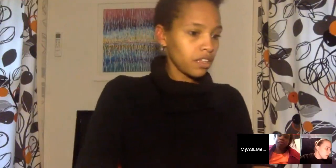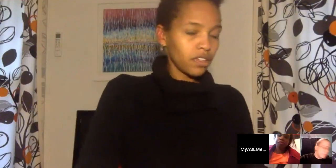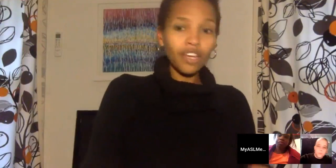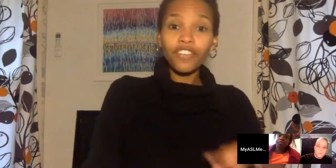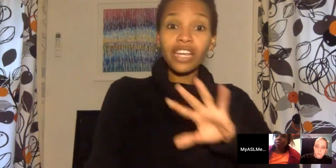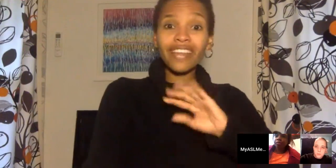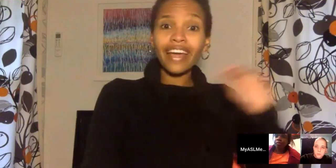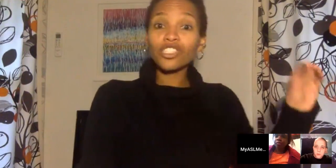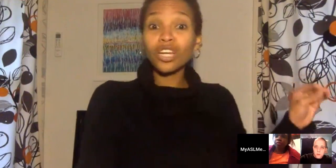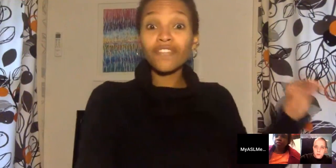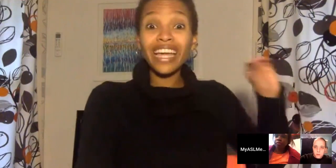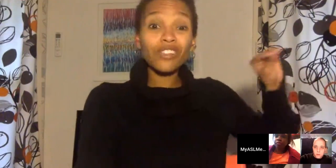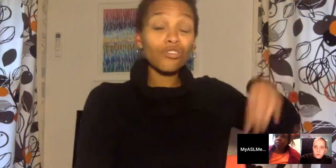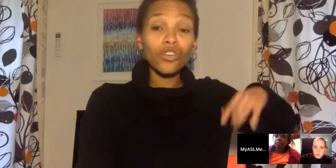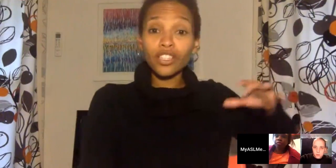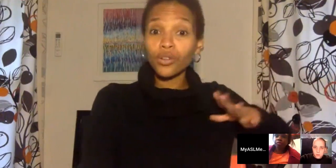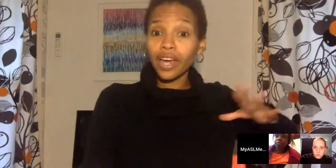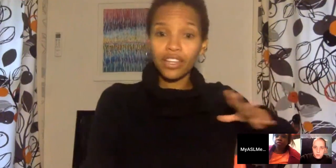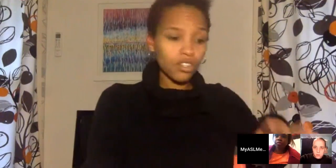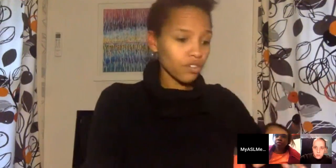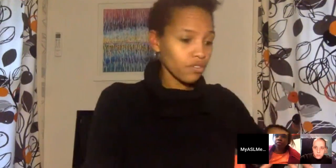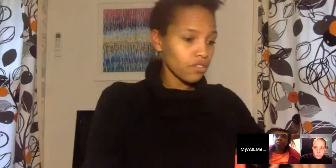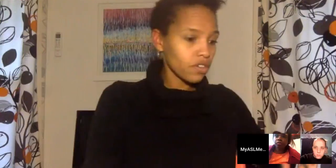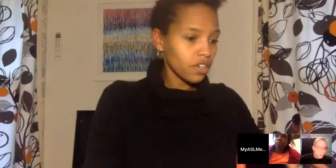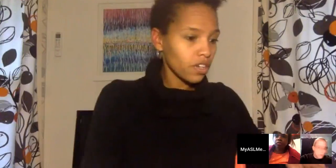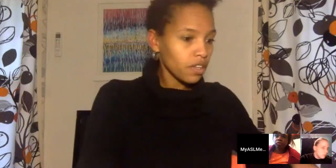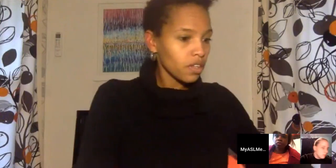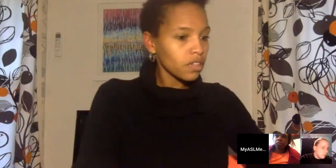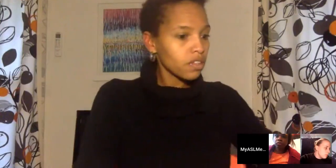If the answer is no, that's okay too.